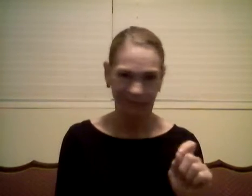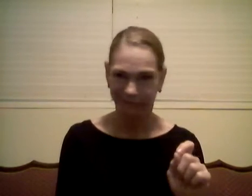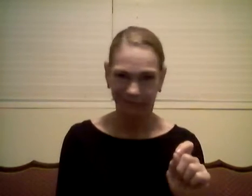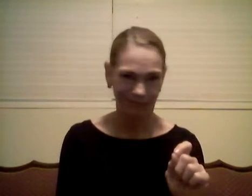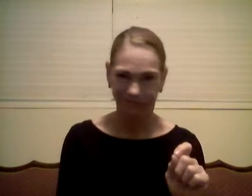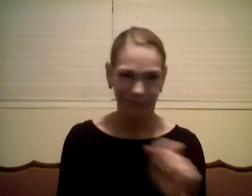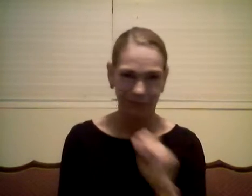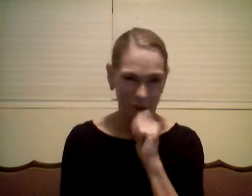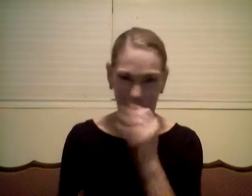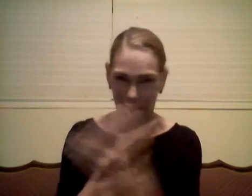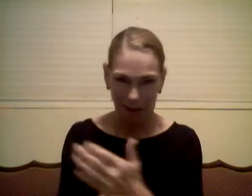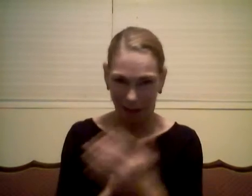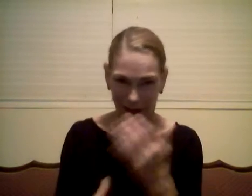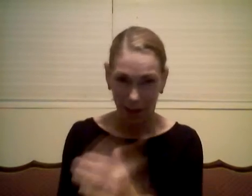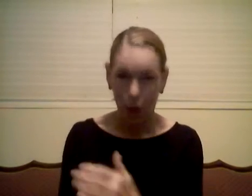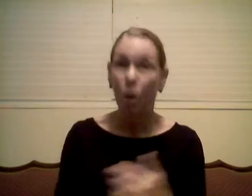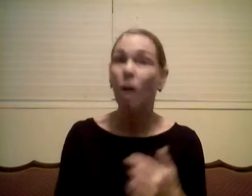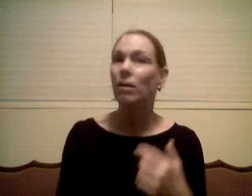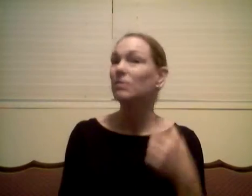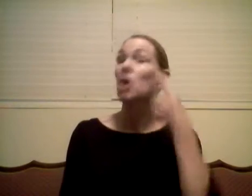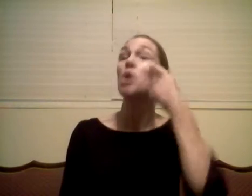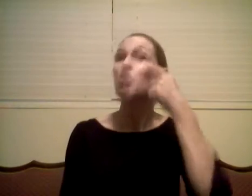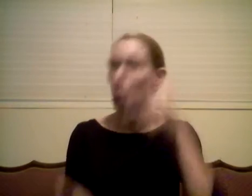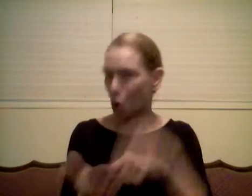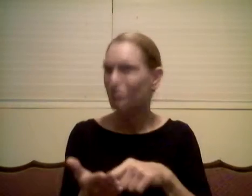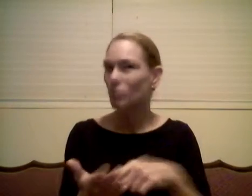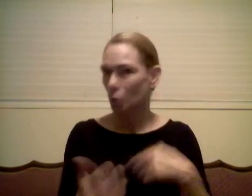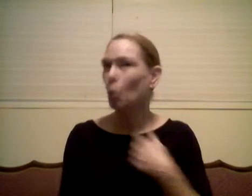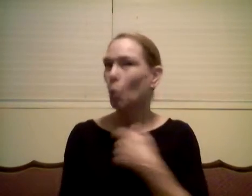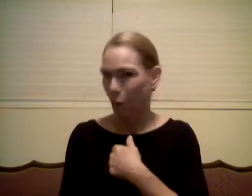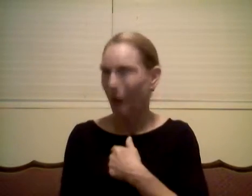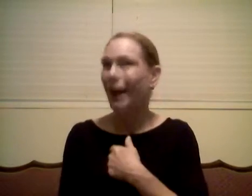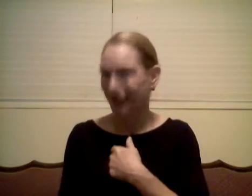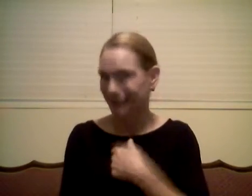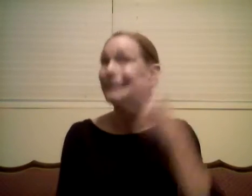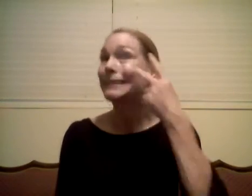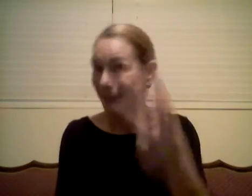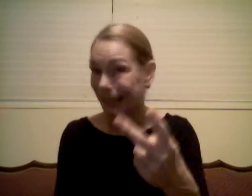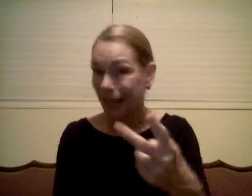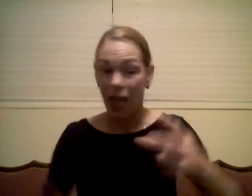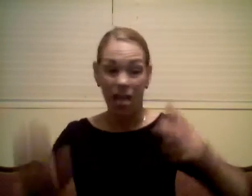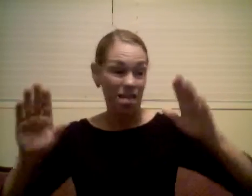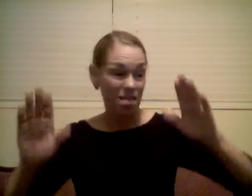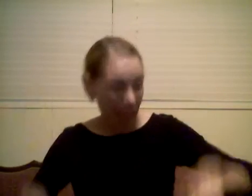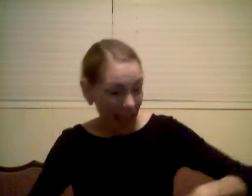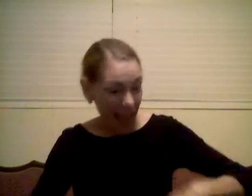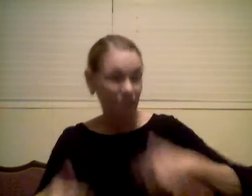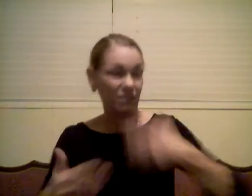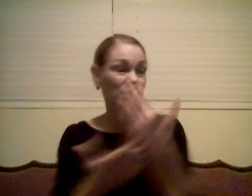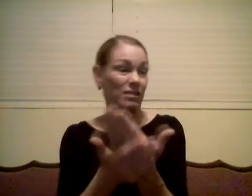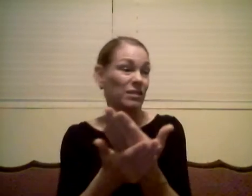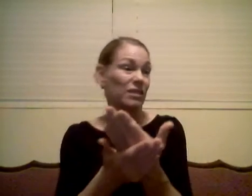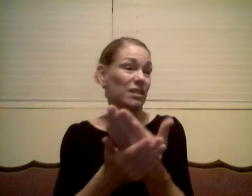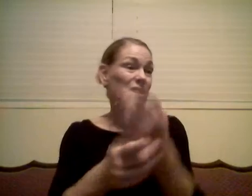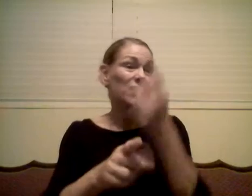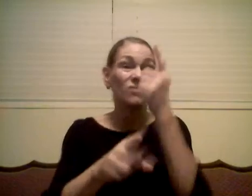coming in and you're prepared, you showed up early, you didn't come out of your car, ladies, all yanking up on all your nylons, right? Gentlemen, tucking in your